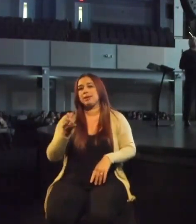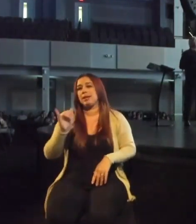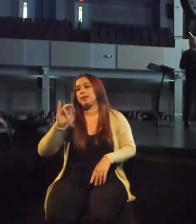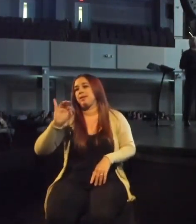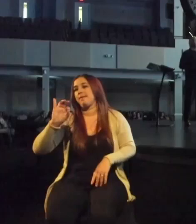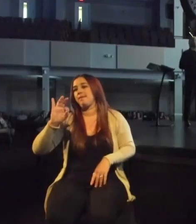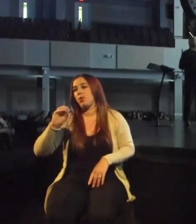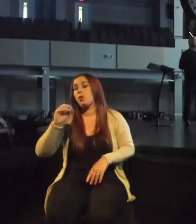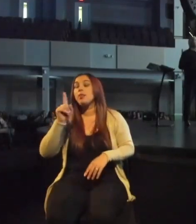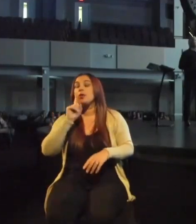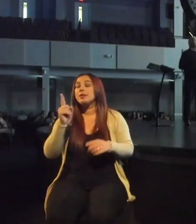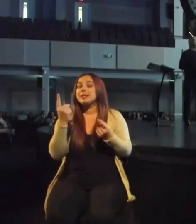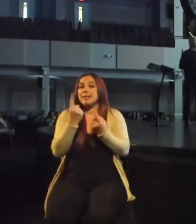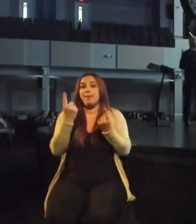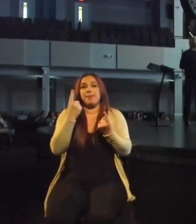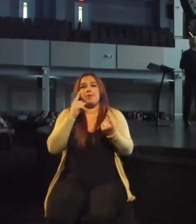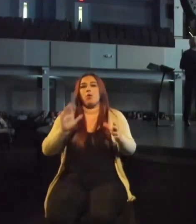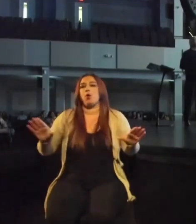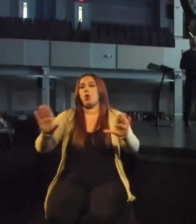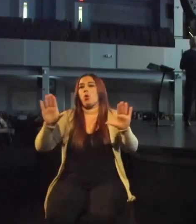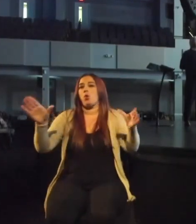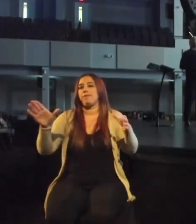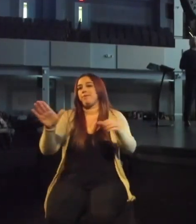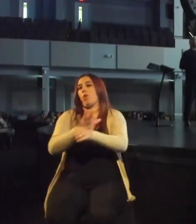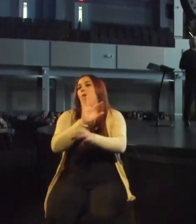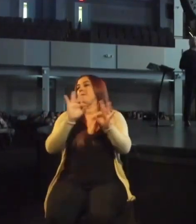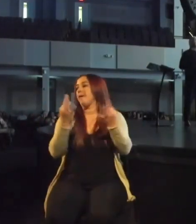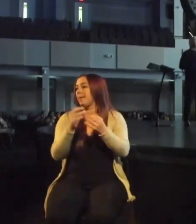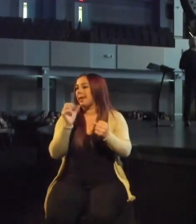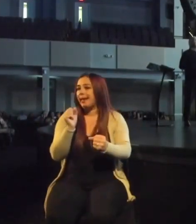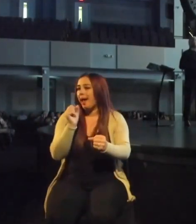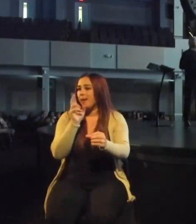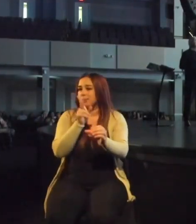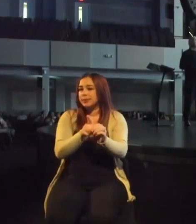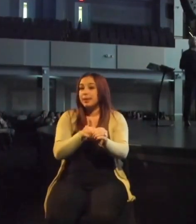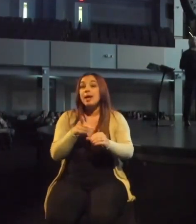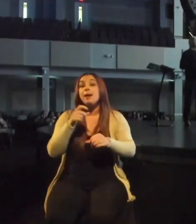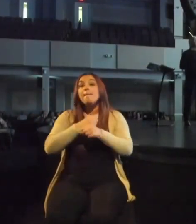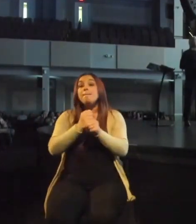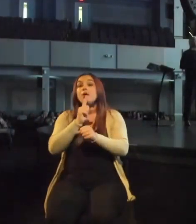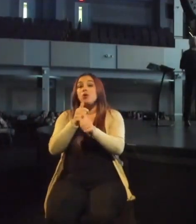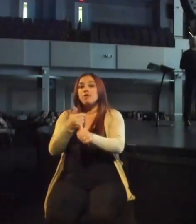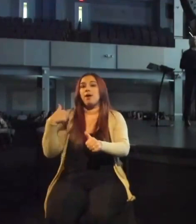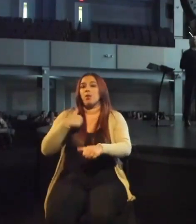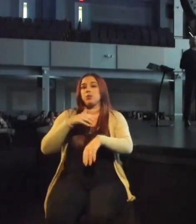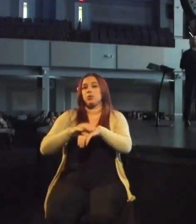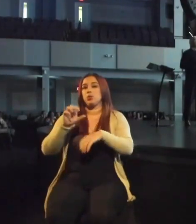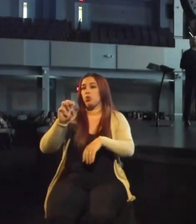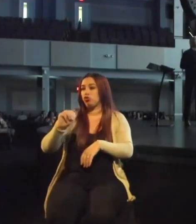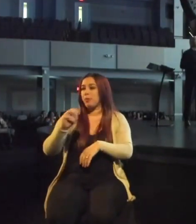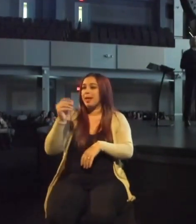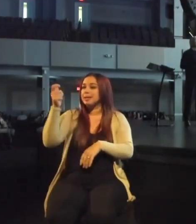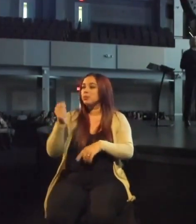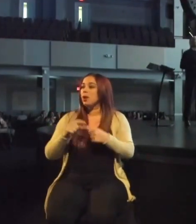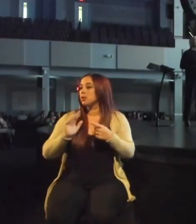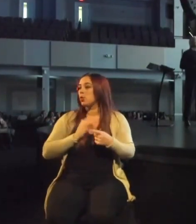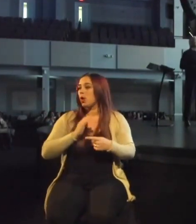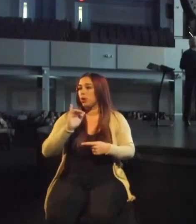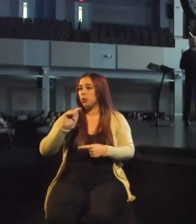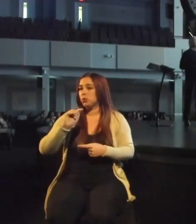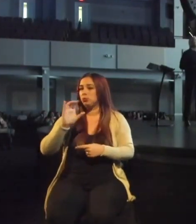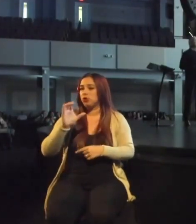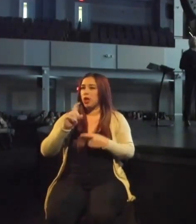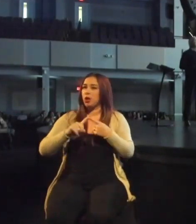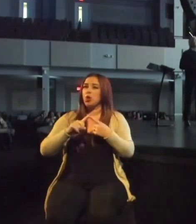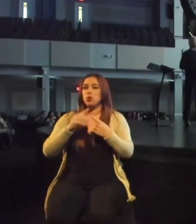church-redeemer.org/info. There's something for your whole family. Also, make sure you follow us on social media and subscribe to our YouTube channel